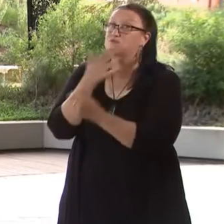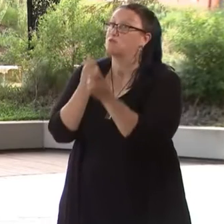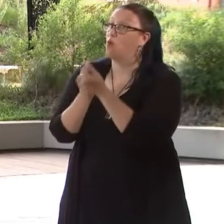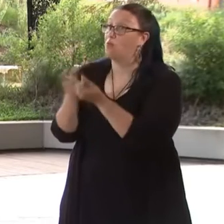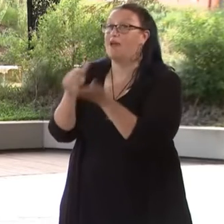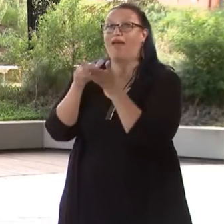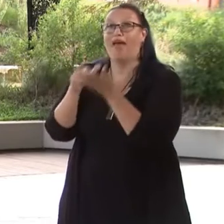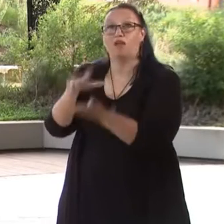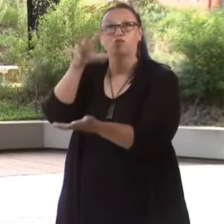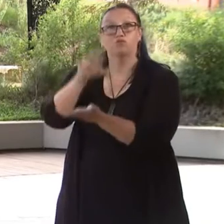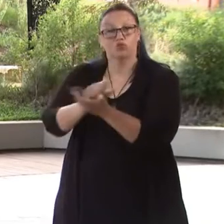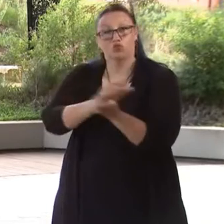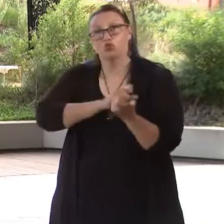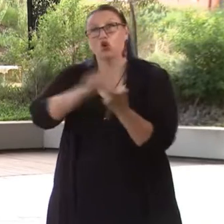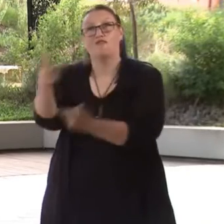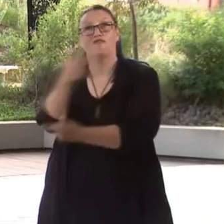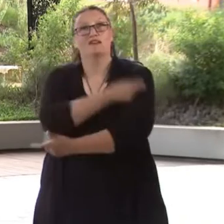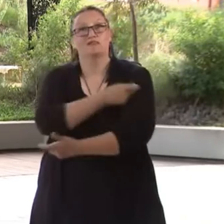possible.